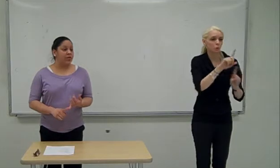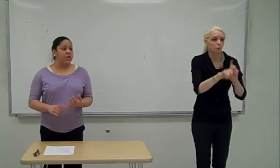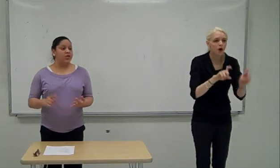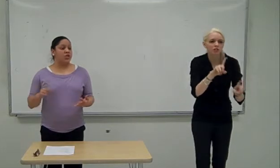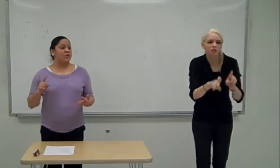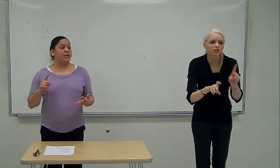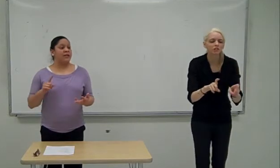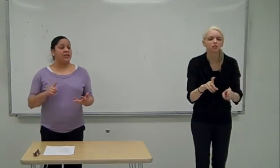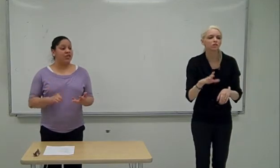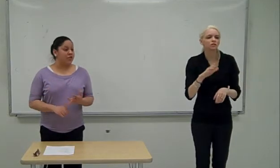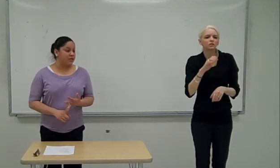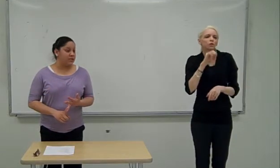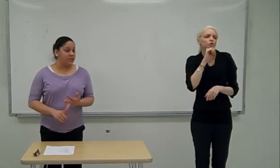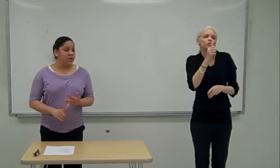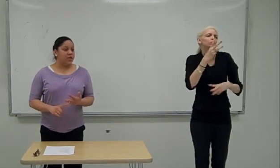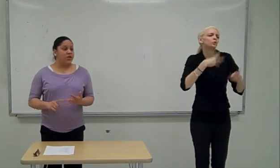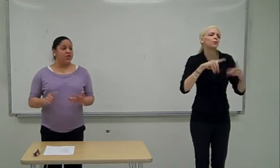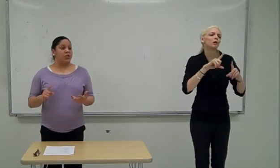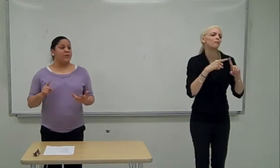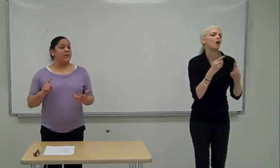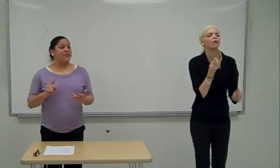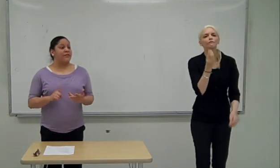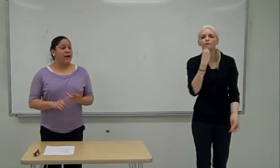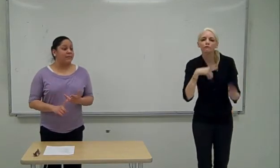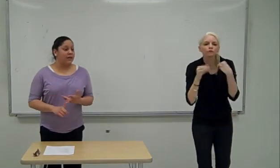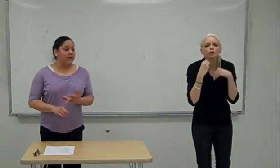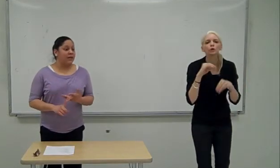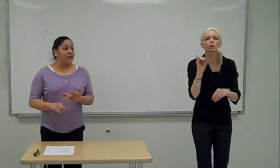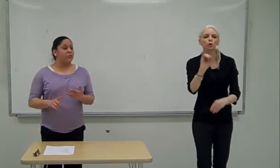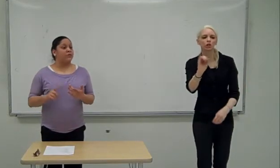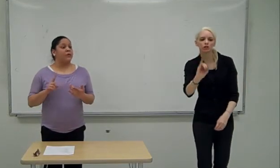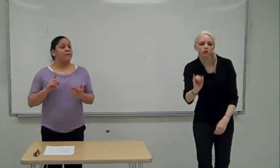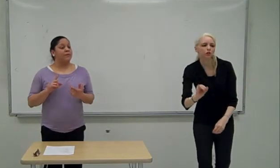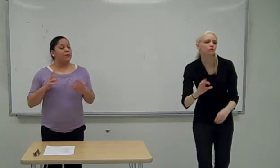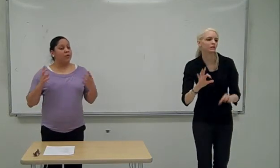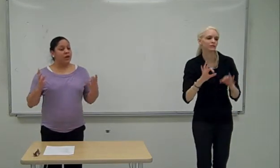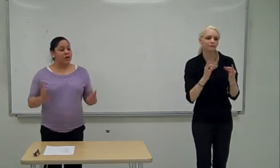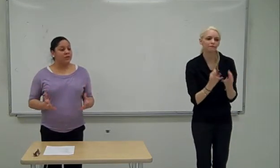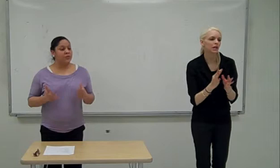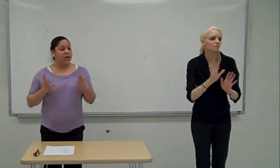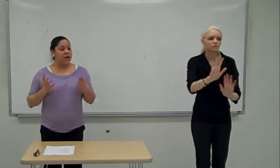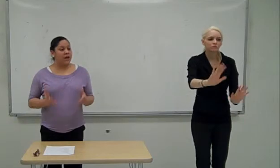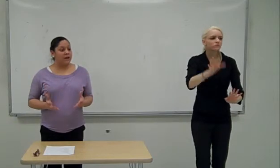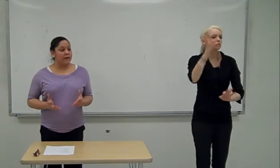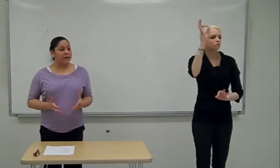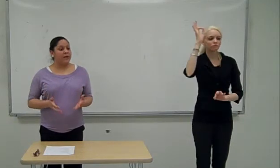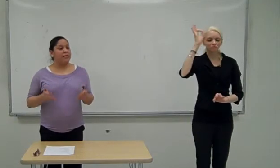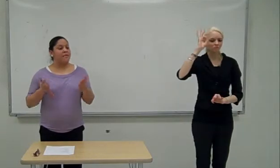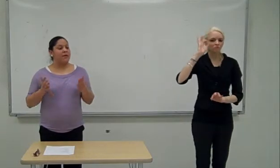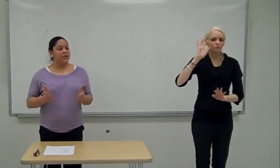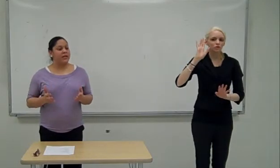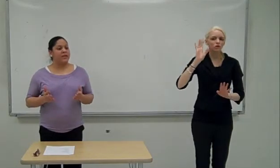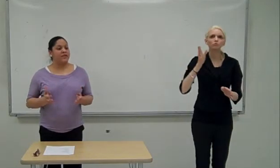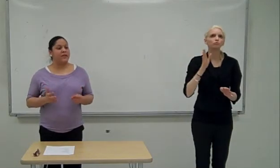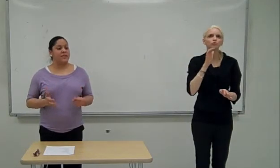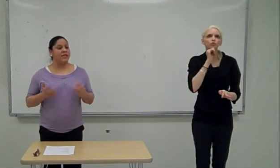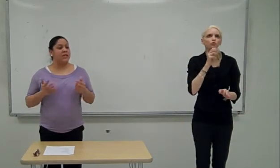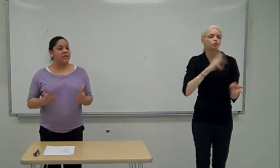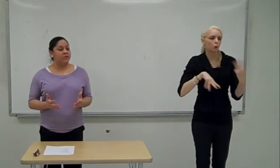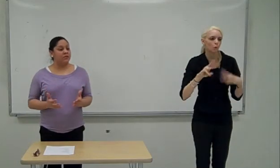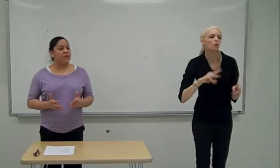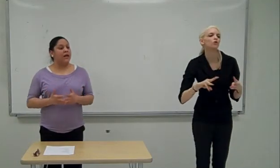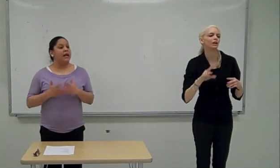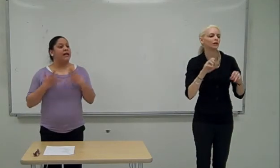food, should be insurance, should be their family. The more comfortable they are, the better it is for them